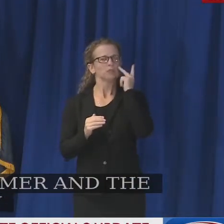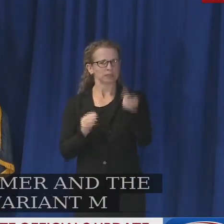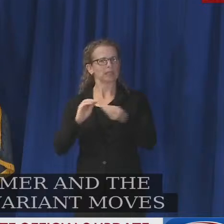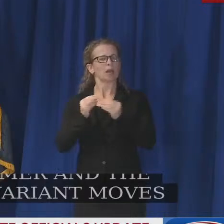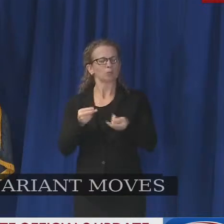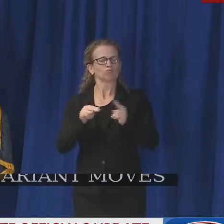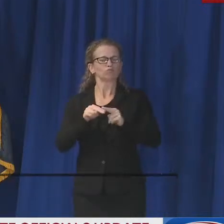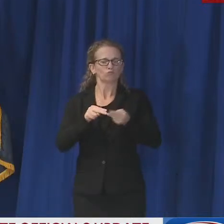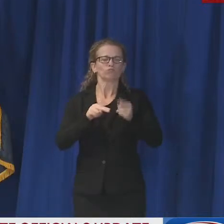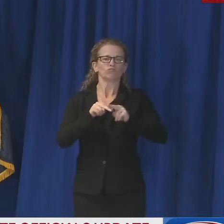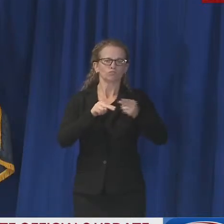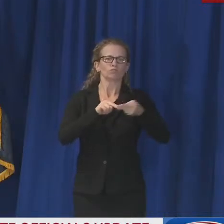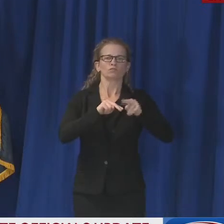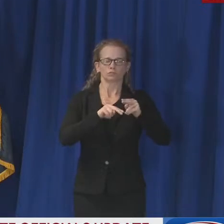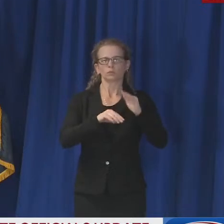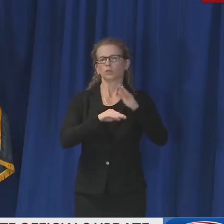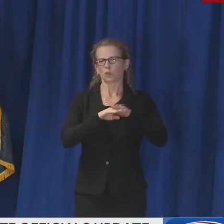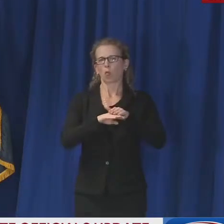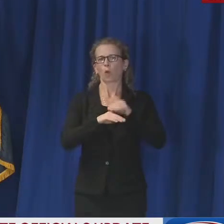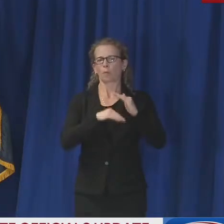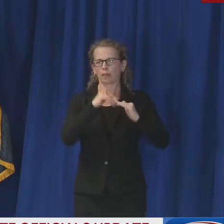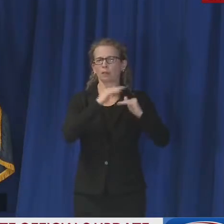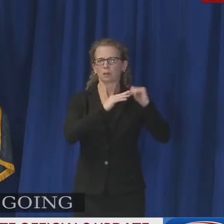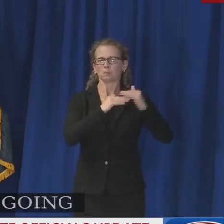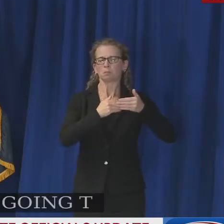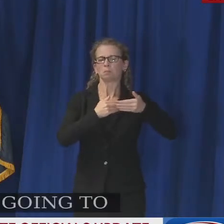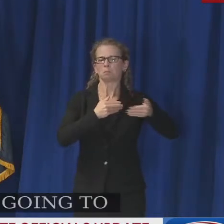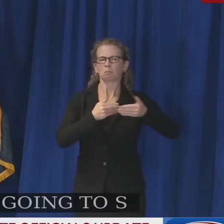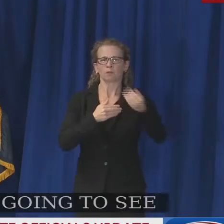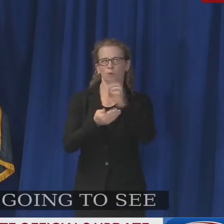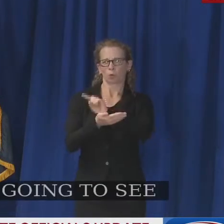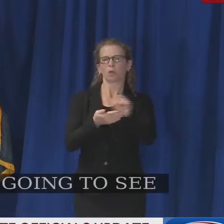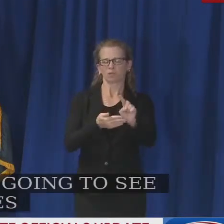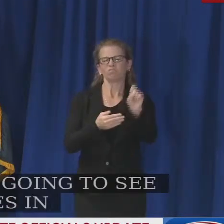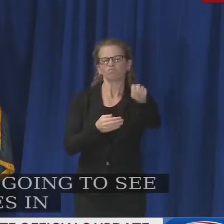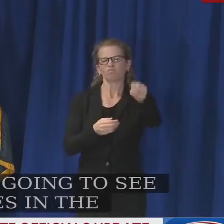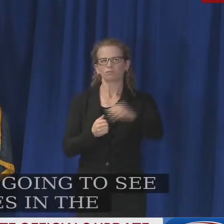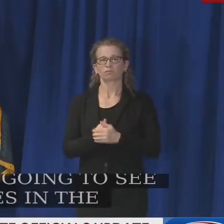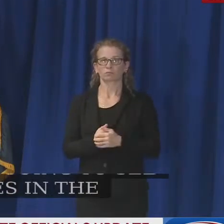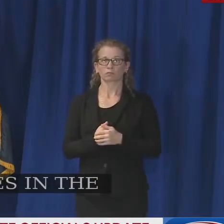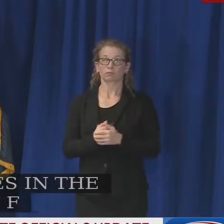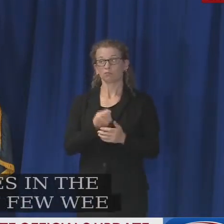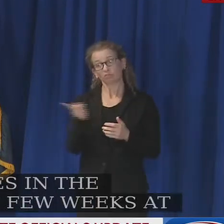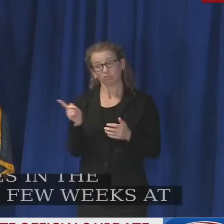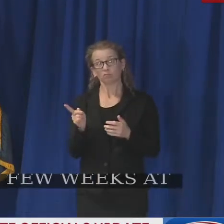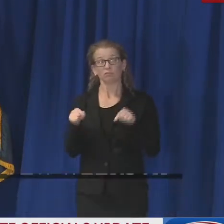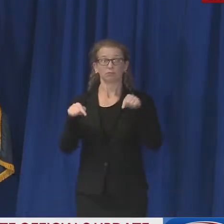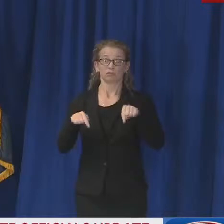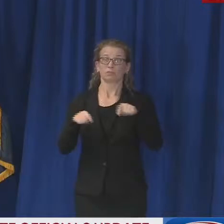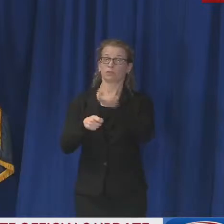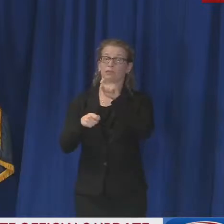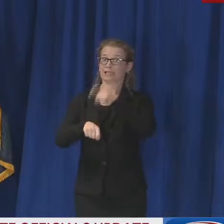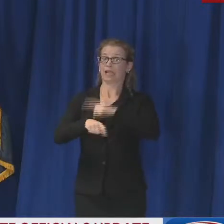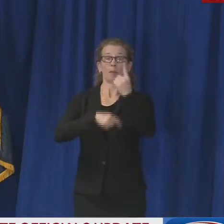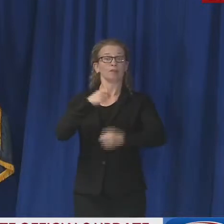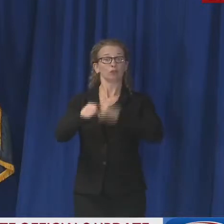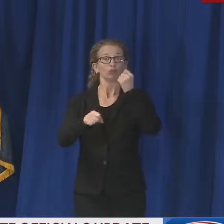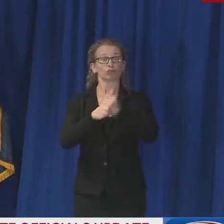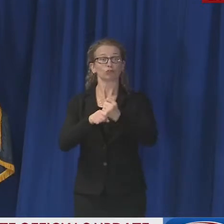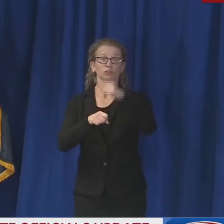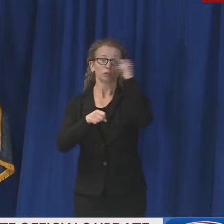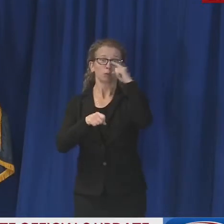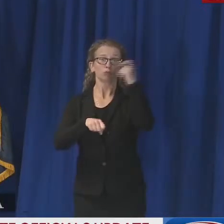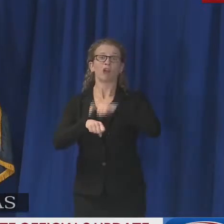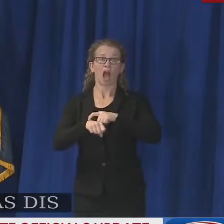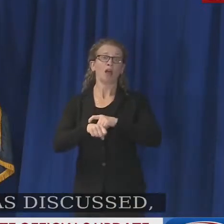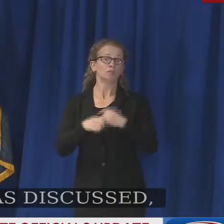state for the next few weeks at least. Similar to what was discussed earlier, I think there's an aspect of seasonality. I think that, sure, we have about